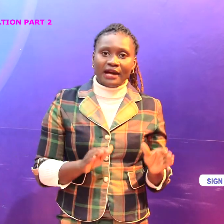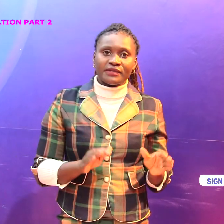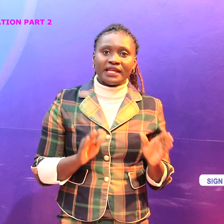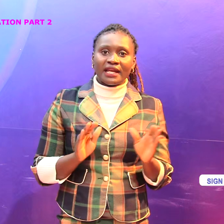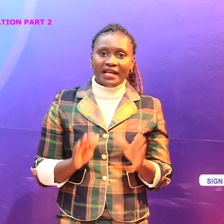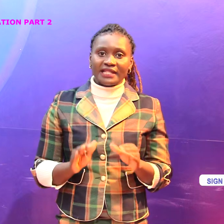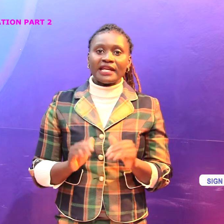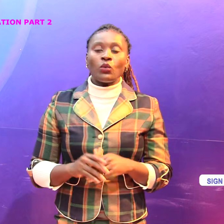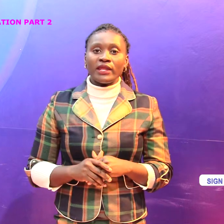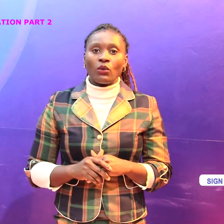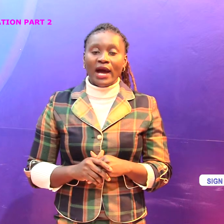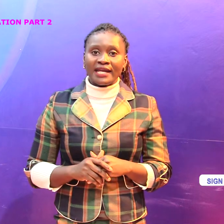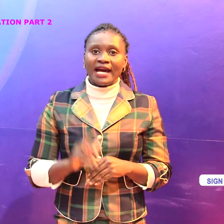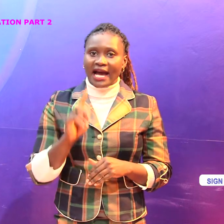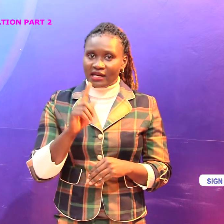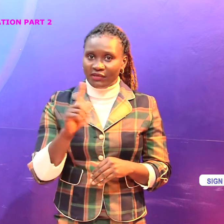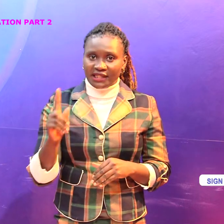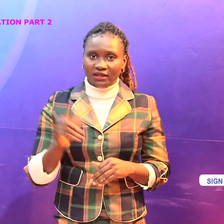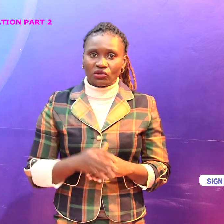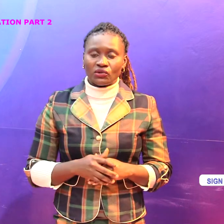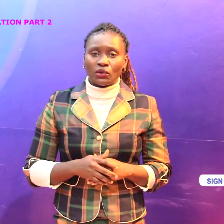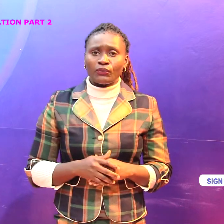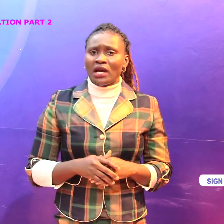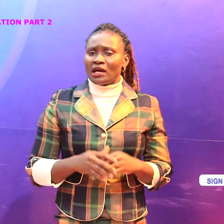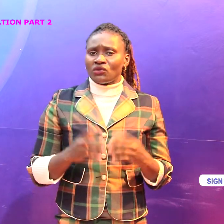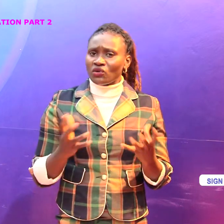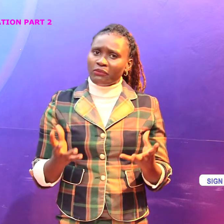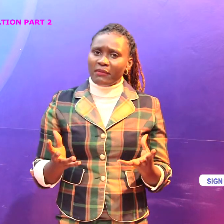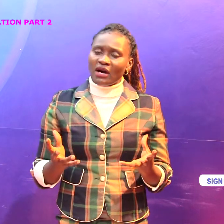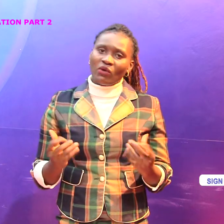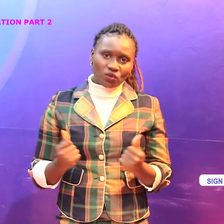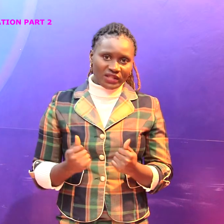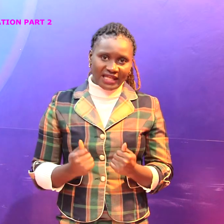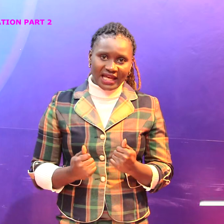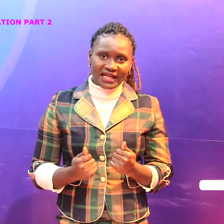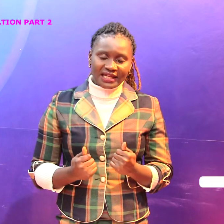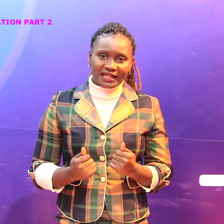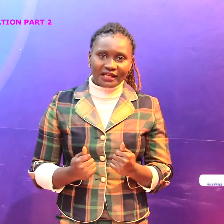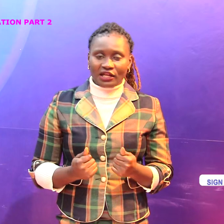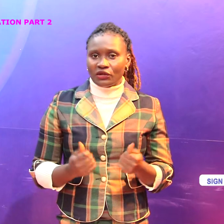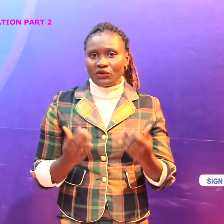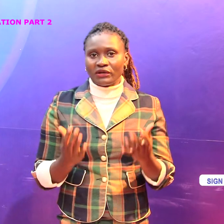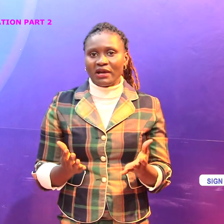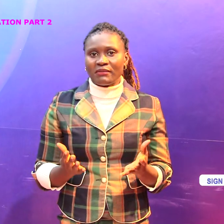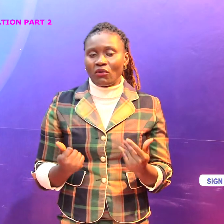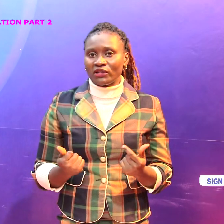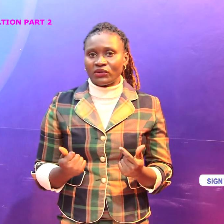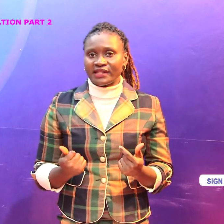terms related with the word administration. So do you remember what we signed? Do you remember what we